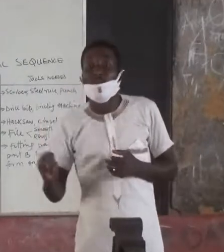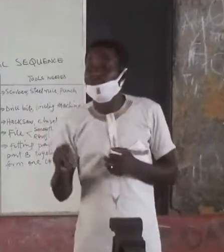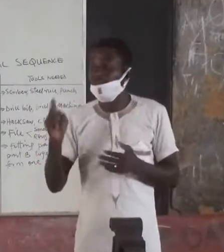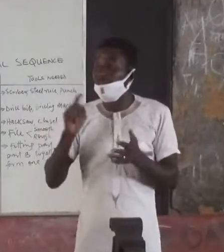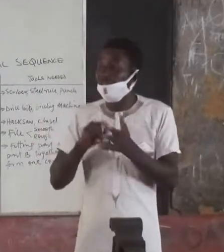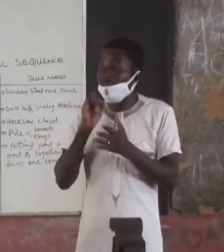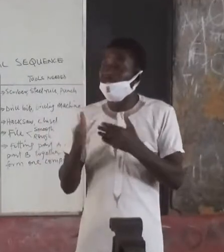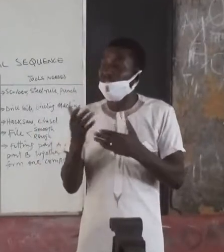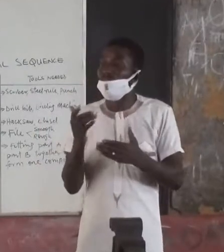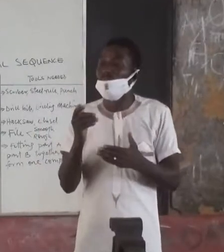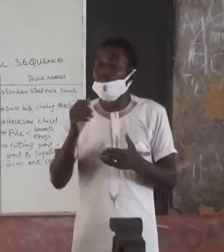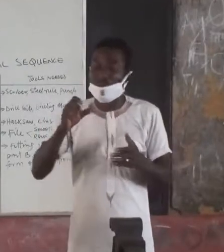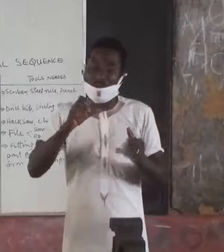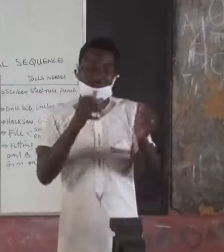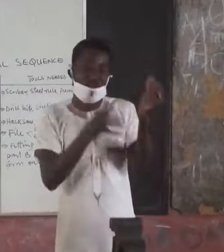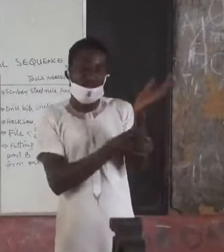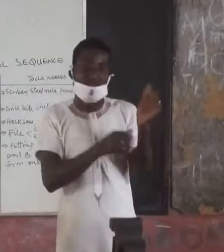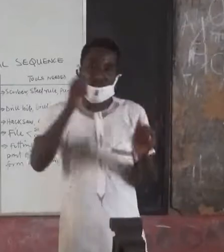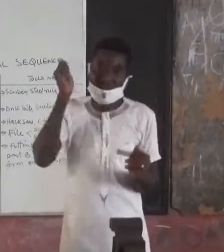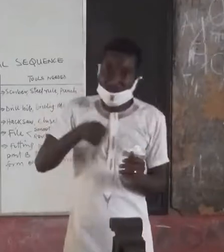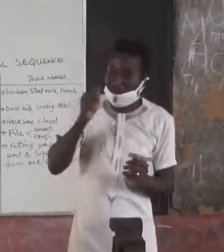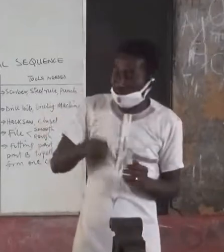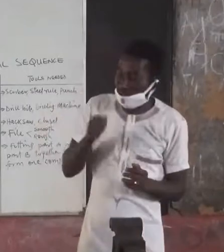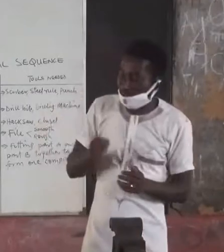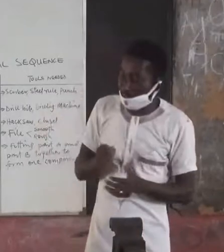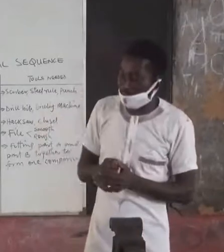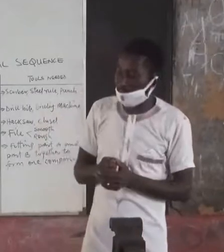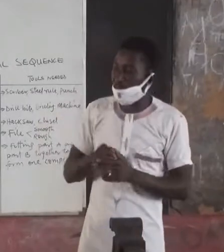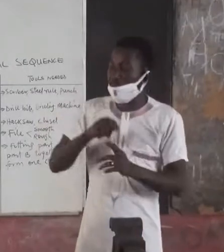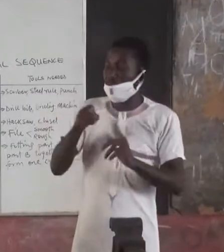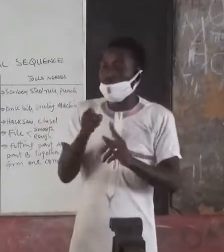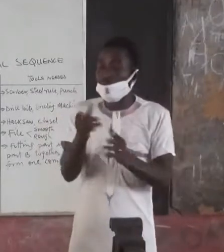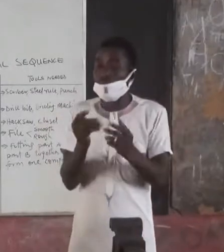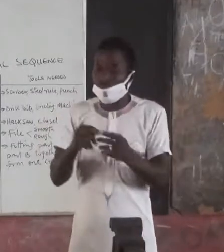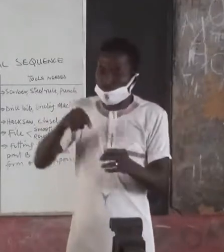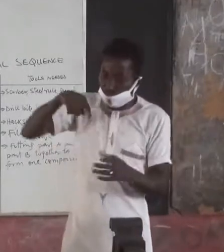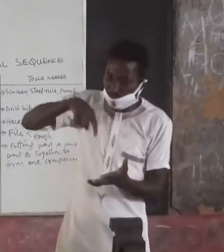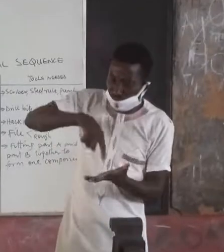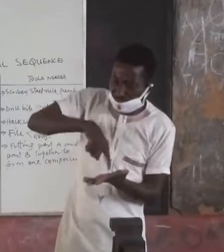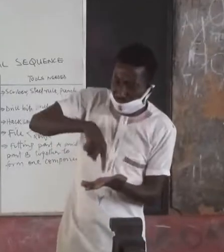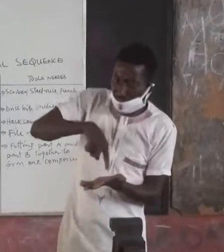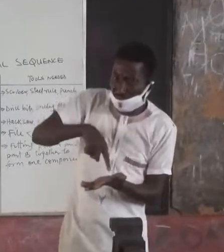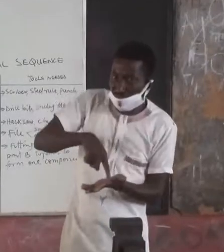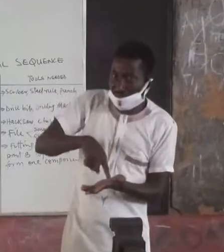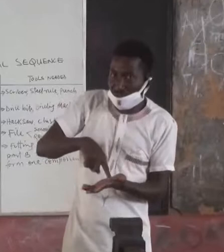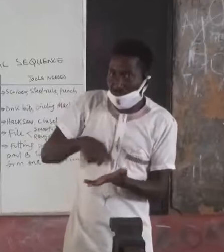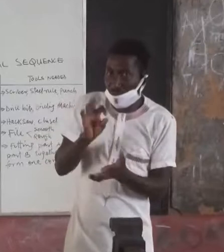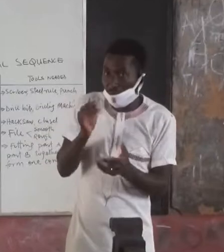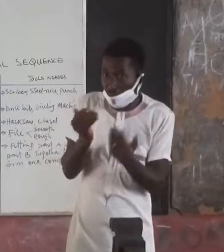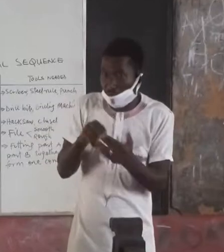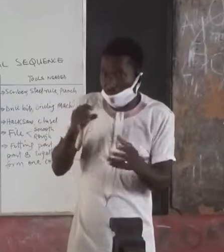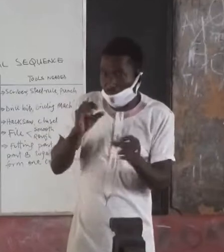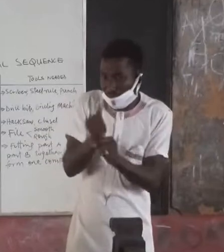This is a very simple ball-pen hammer, but this is the striking hit we are to use. At the time whenever you are to chisel or you want to make a